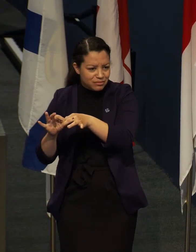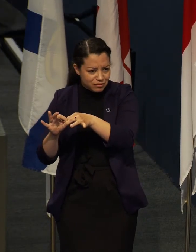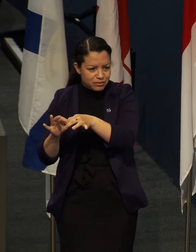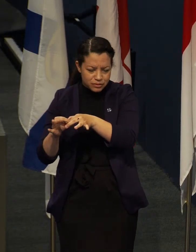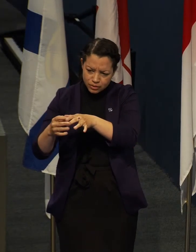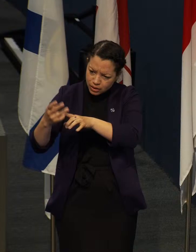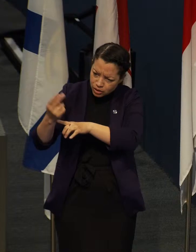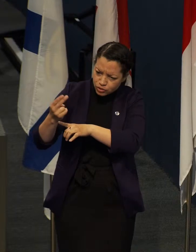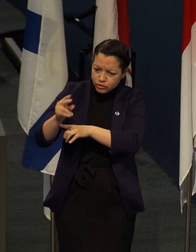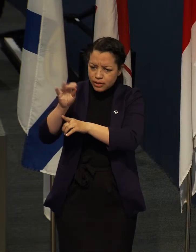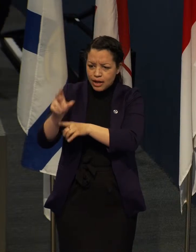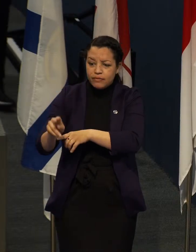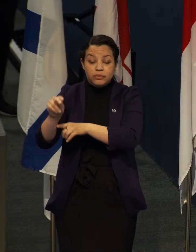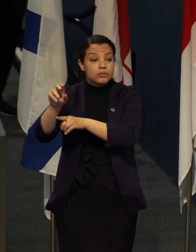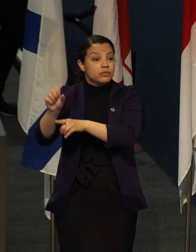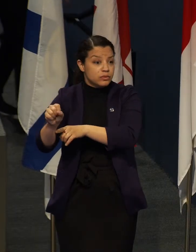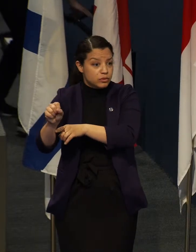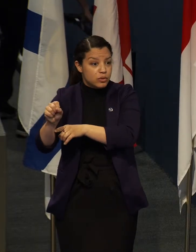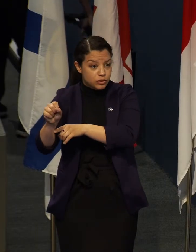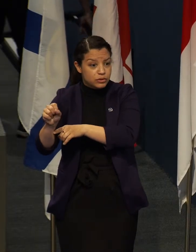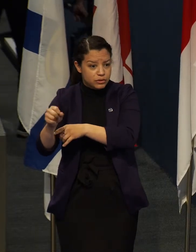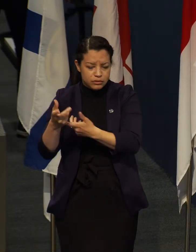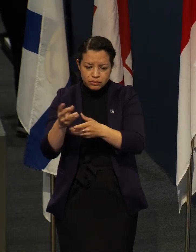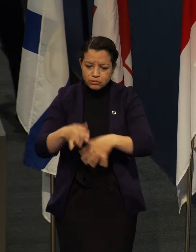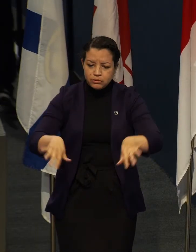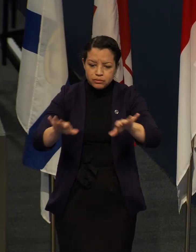of African Nova Scotians to Mi'kma'ki.